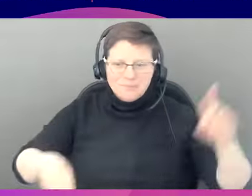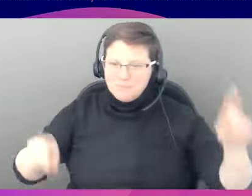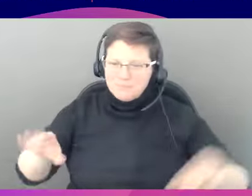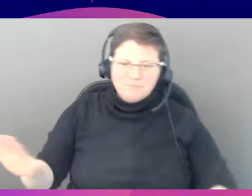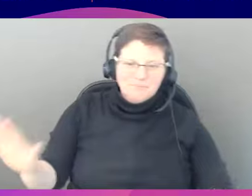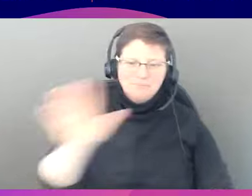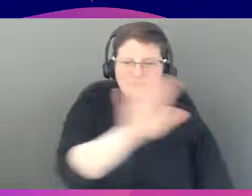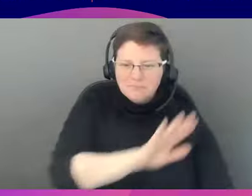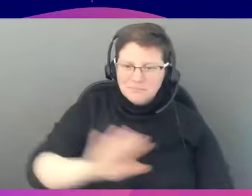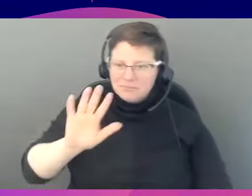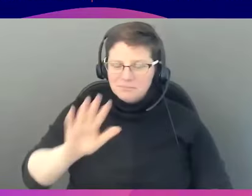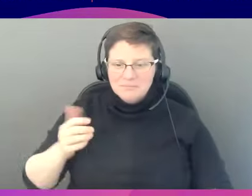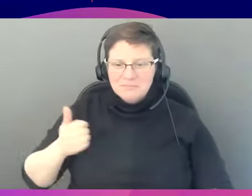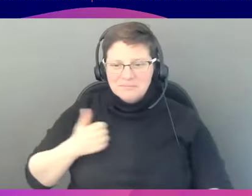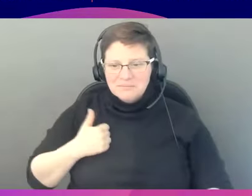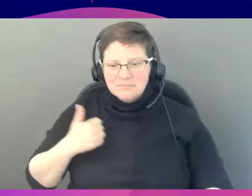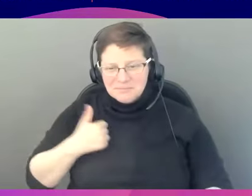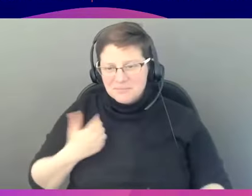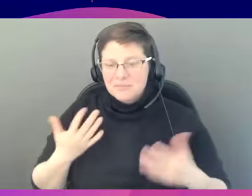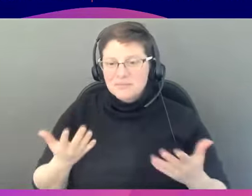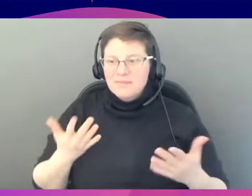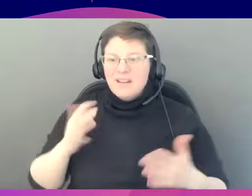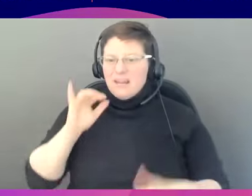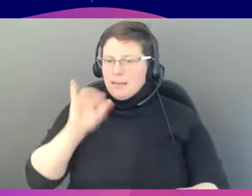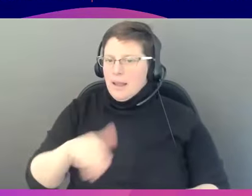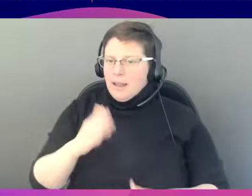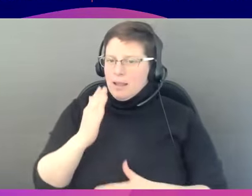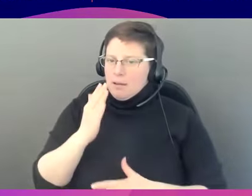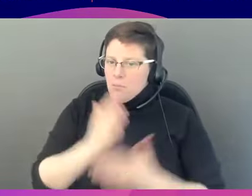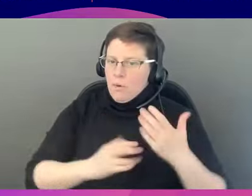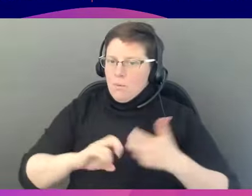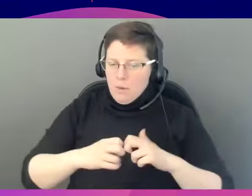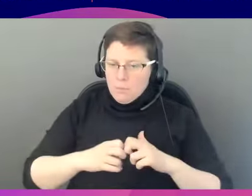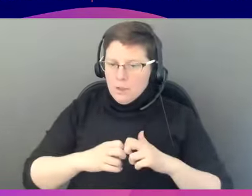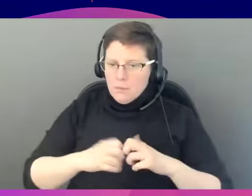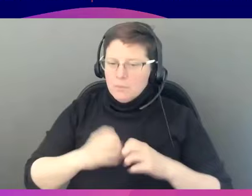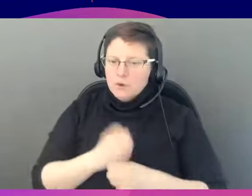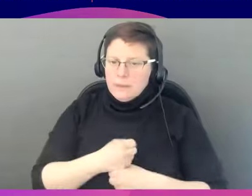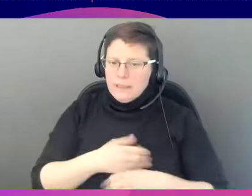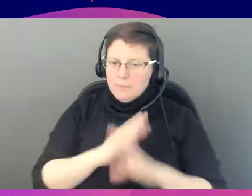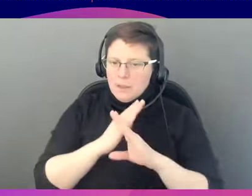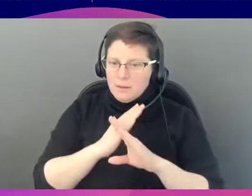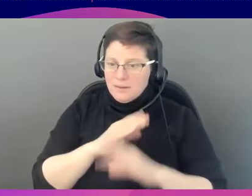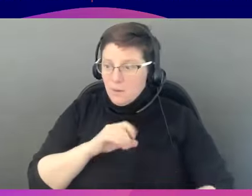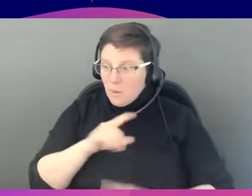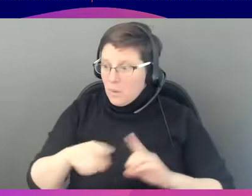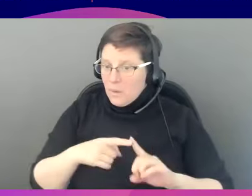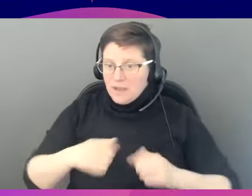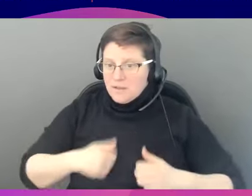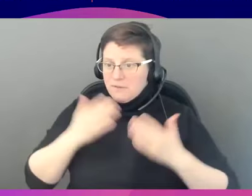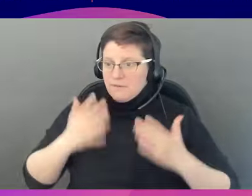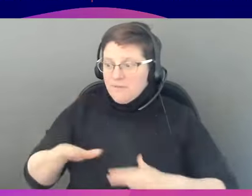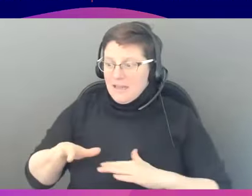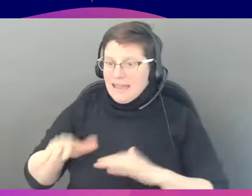And so that's part of what can create barriers for survivors needing to flee from one place to another.